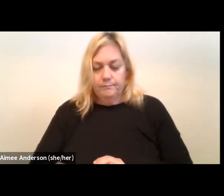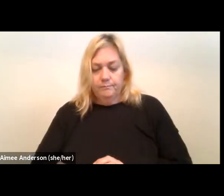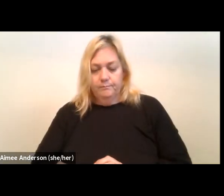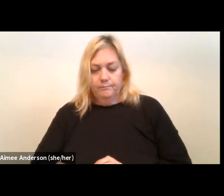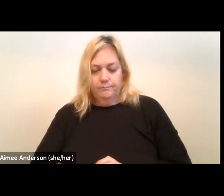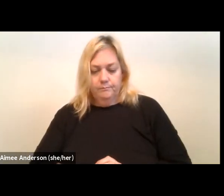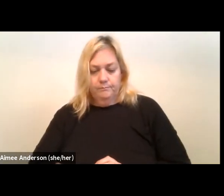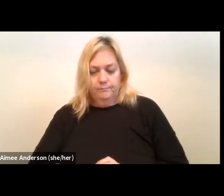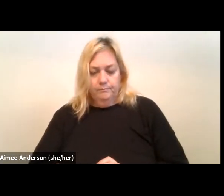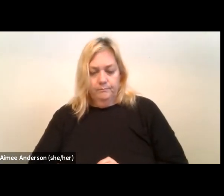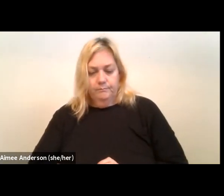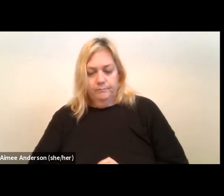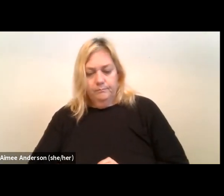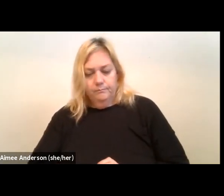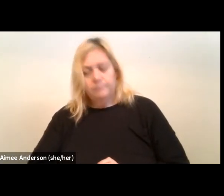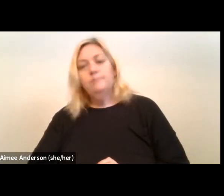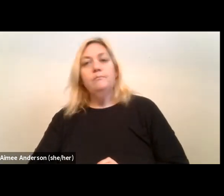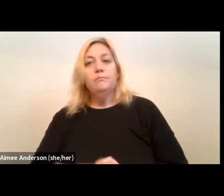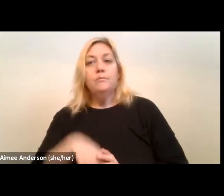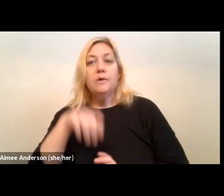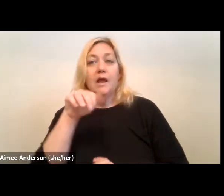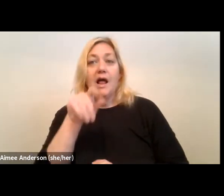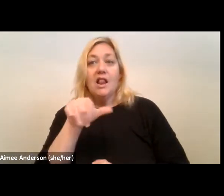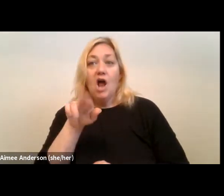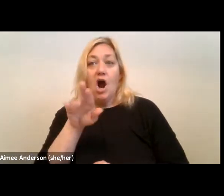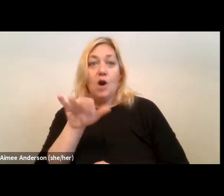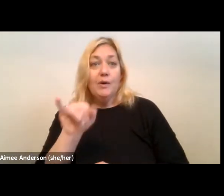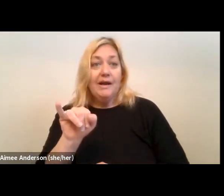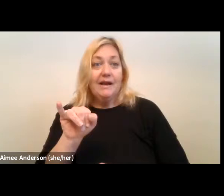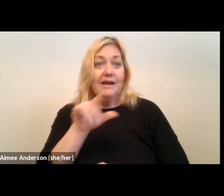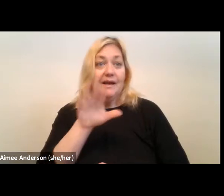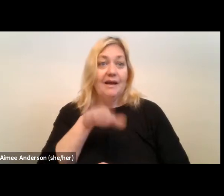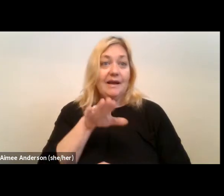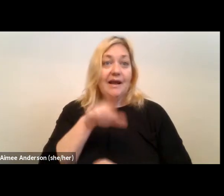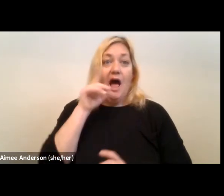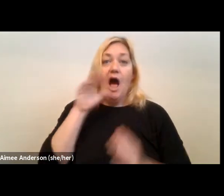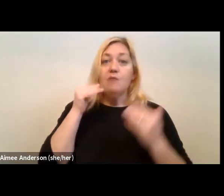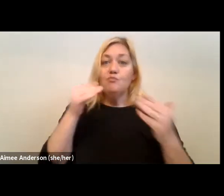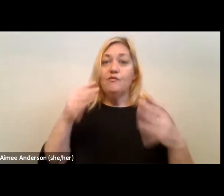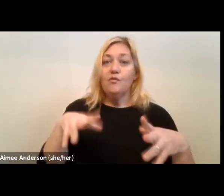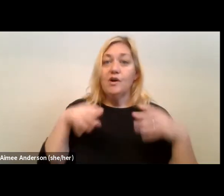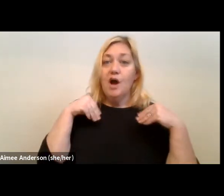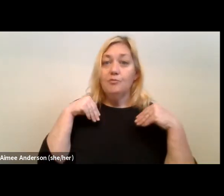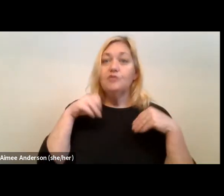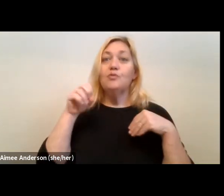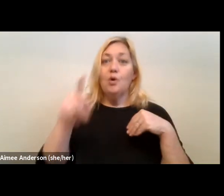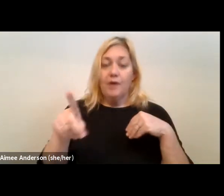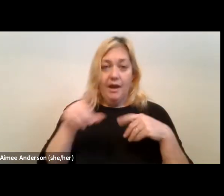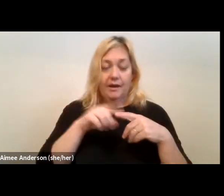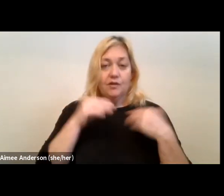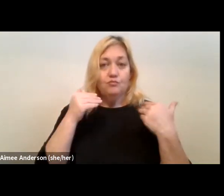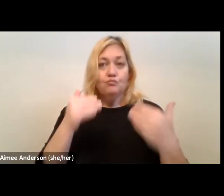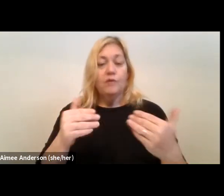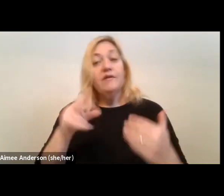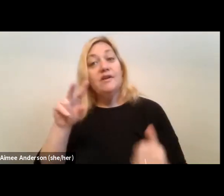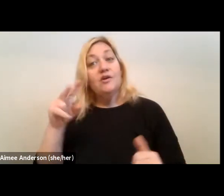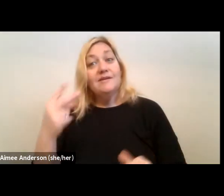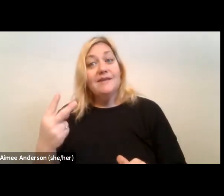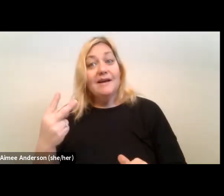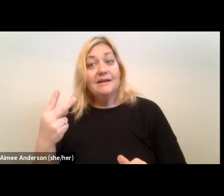Let's unmute Mr. O'Leary. Stephen O'Leary, 57th AD, I move adoption. All right, it's been moved. Is there a second?